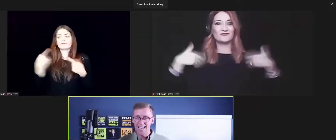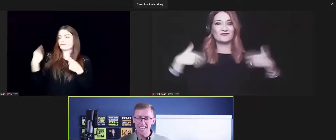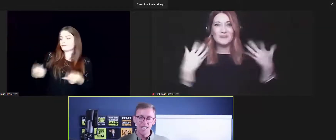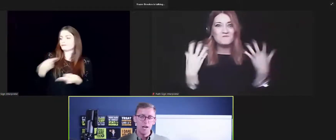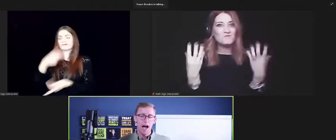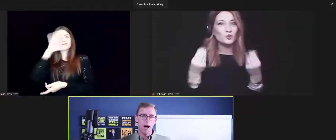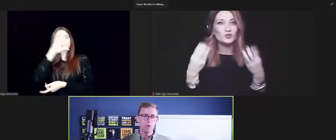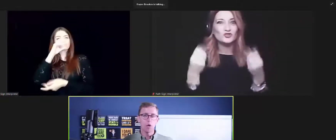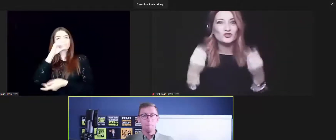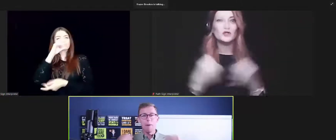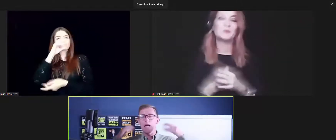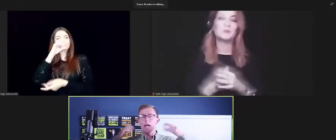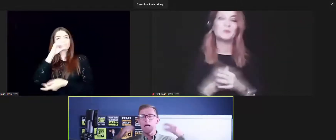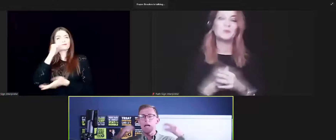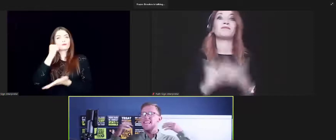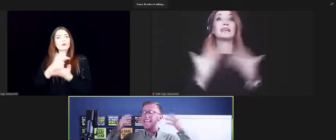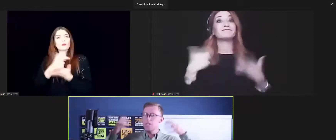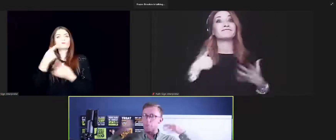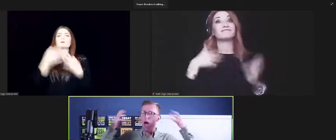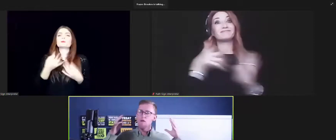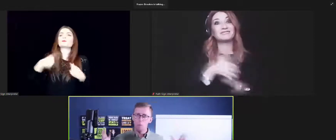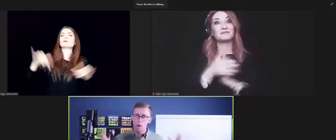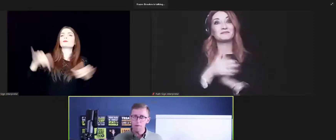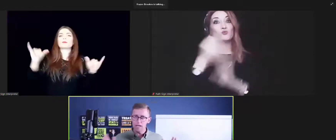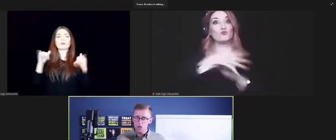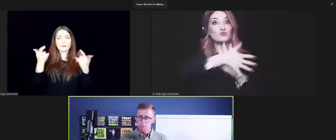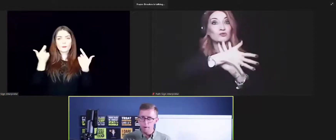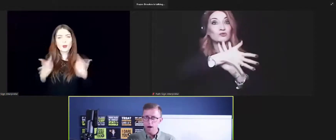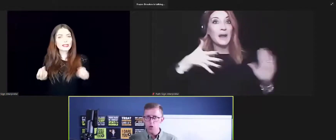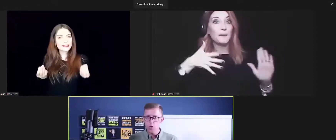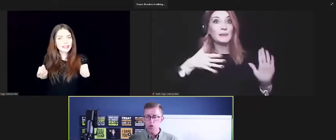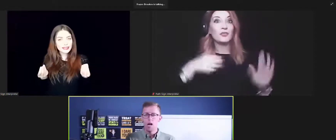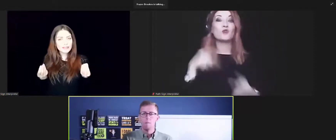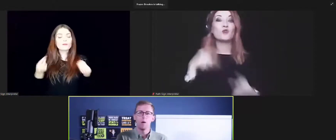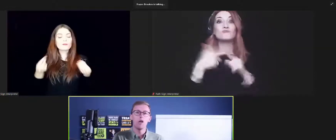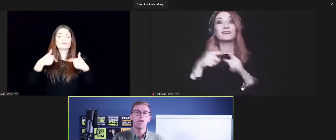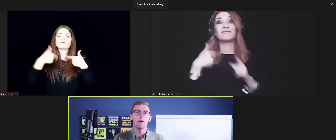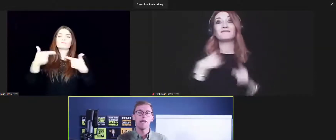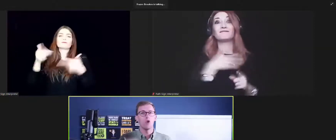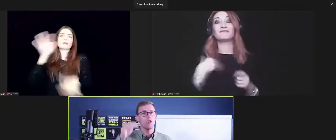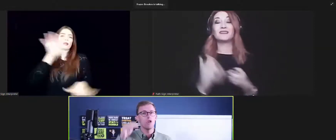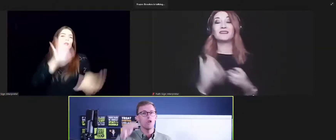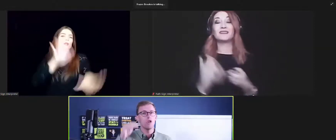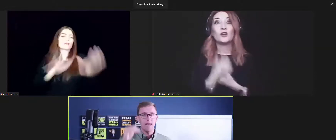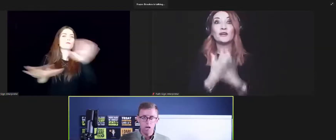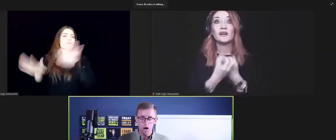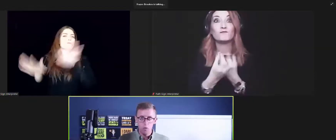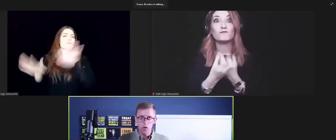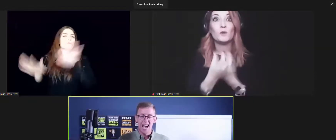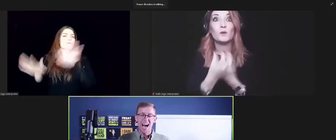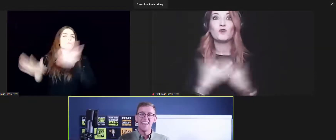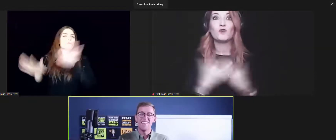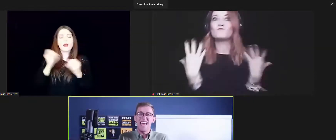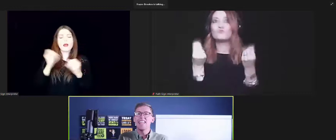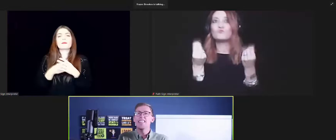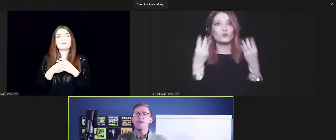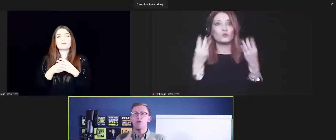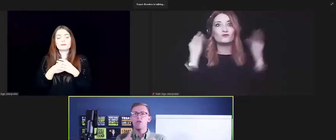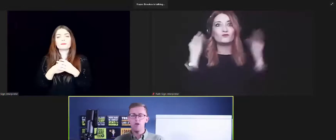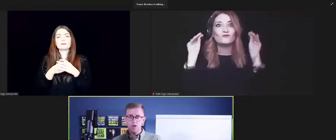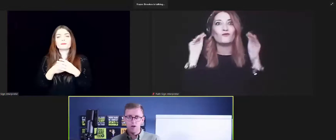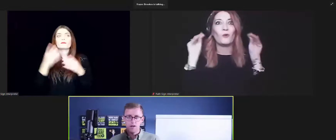can. So it might be a little bit overwhelming, some parts, but I want you to make sure you make your notes. And at the end of